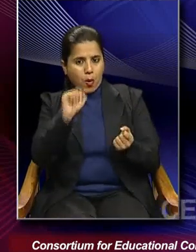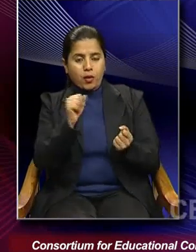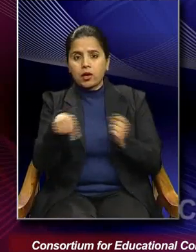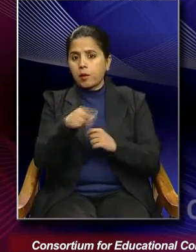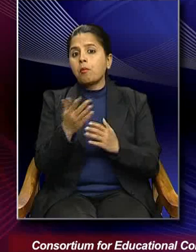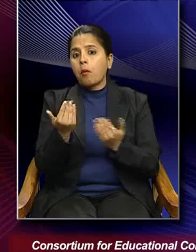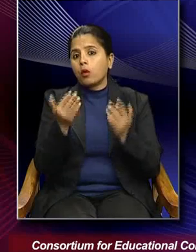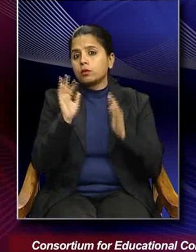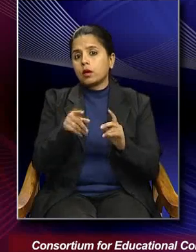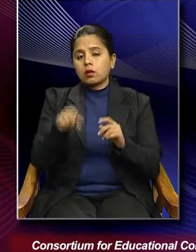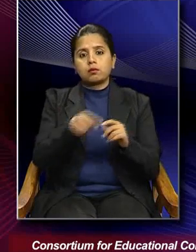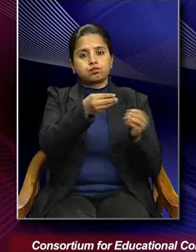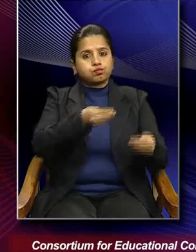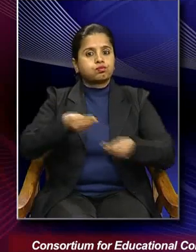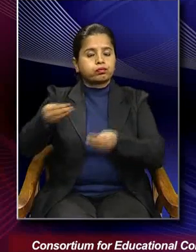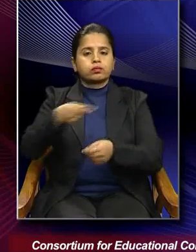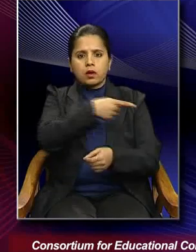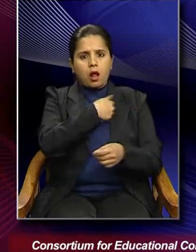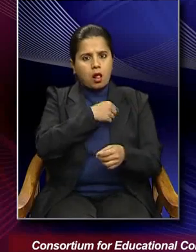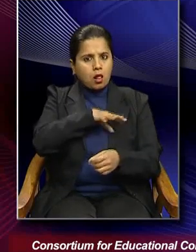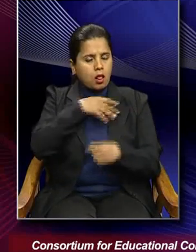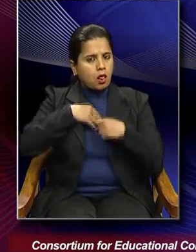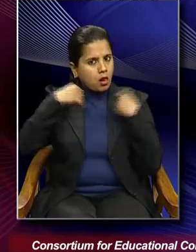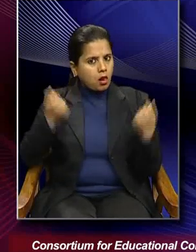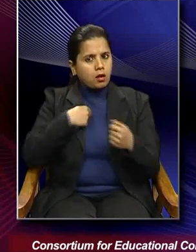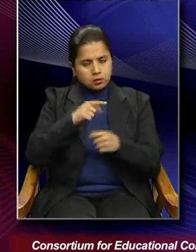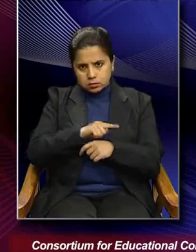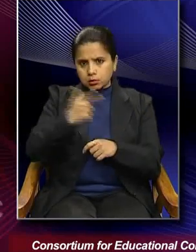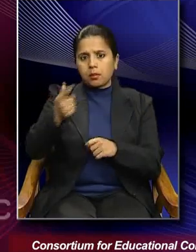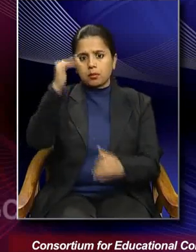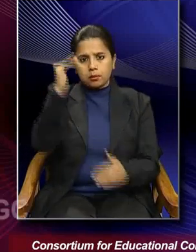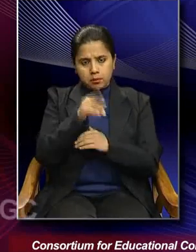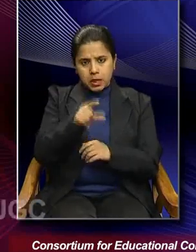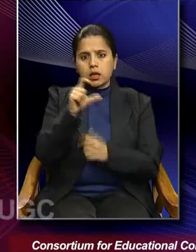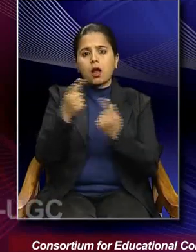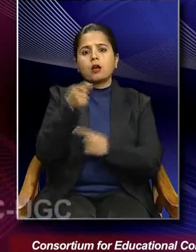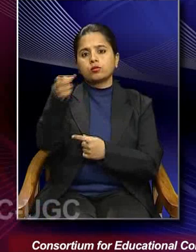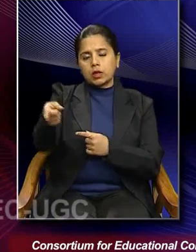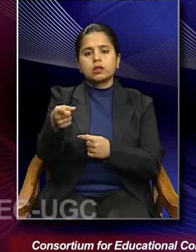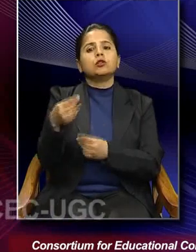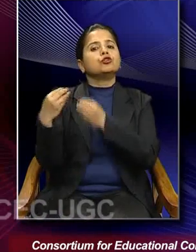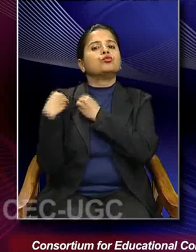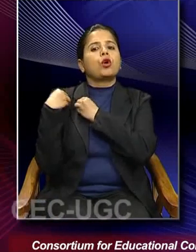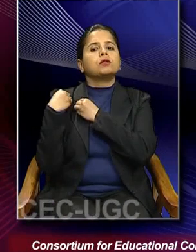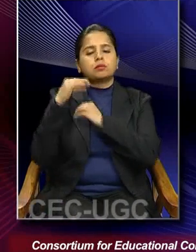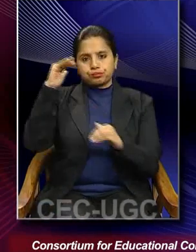to pass on the cost of reducing the pollution to the customers if